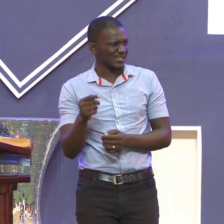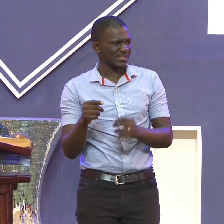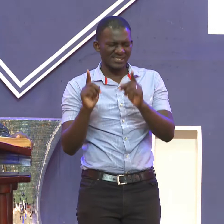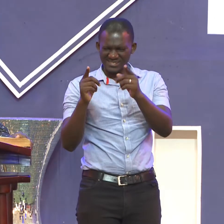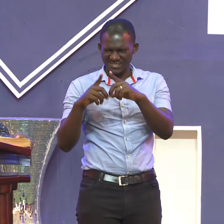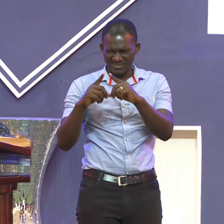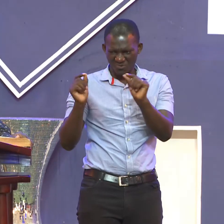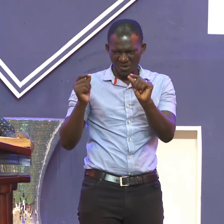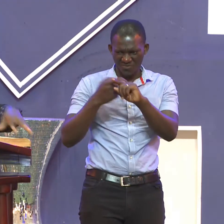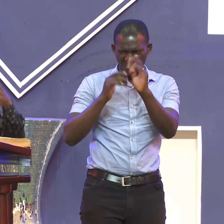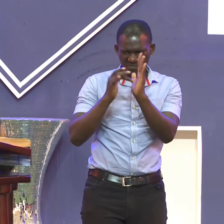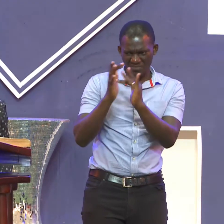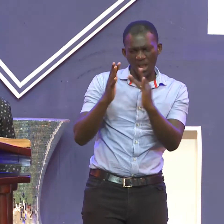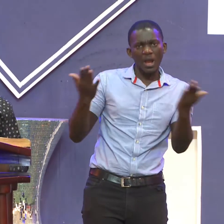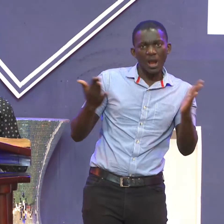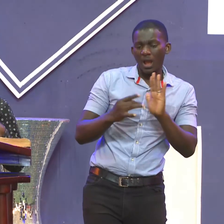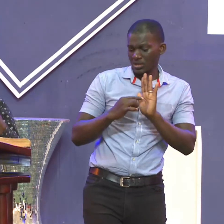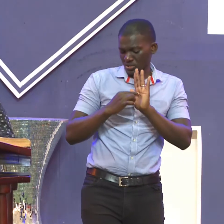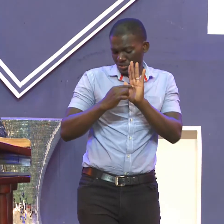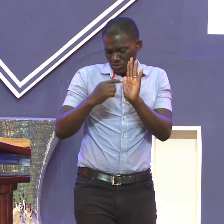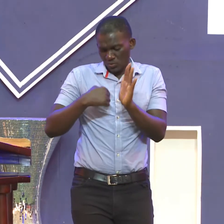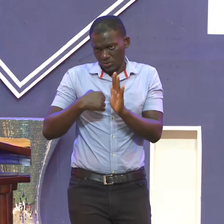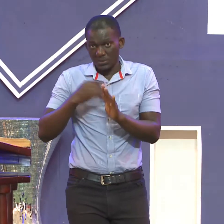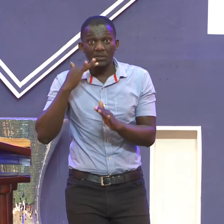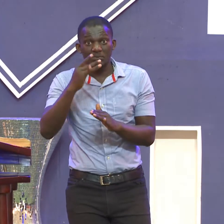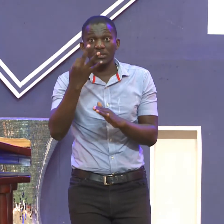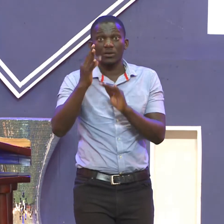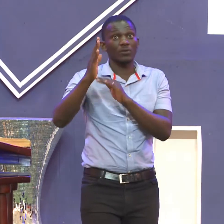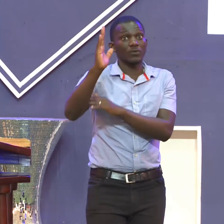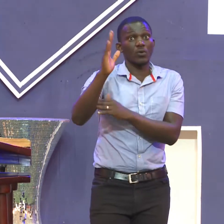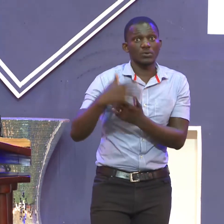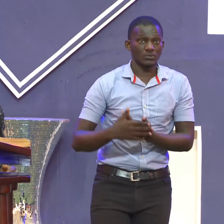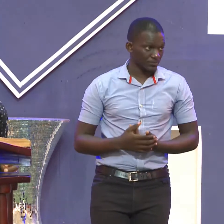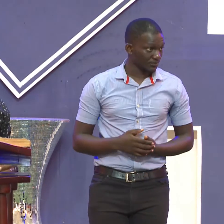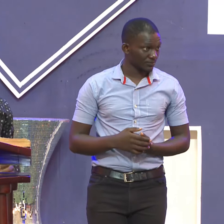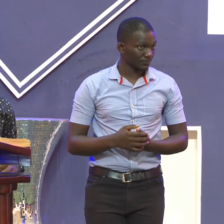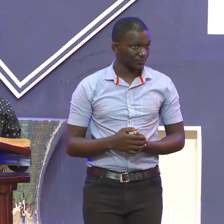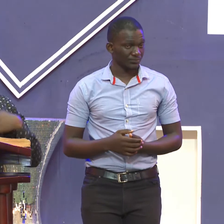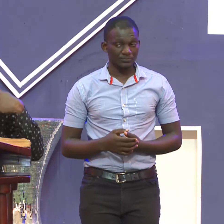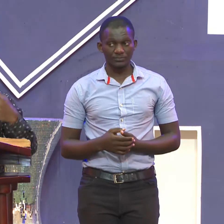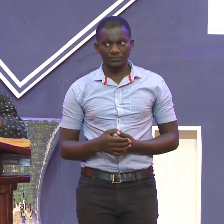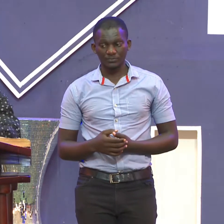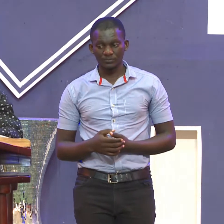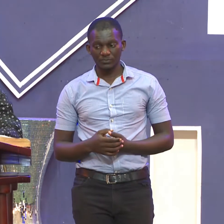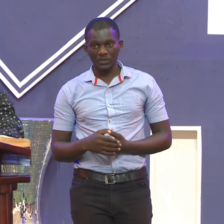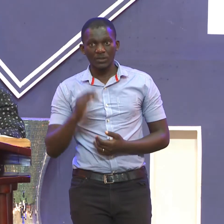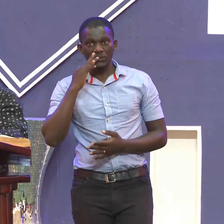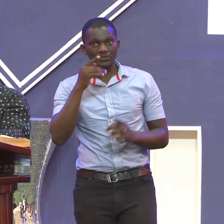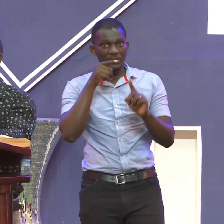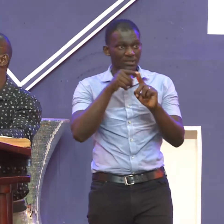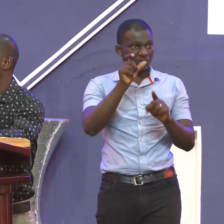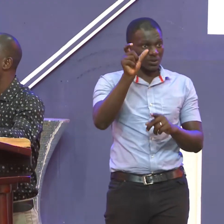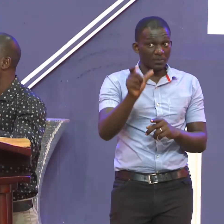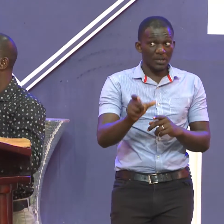When I considered the scripture, it showed me the speaking of God. When